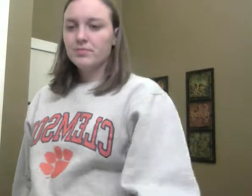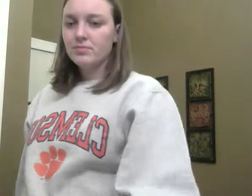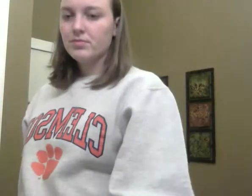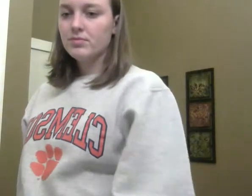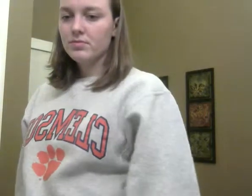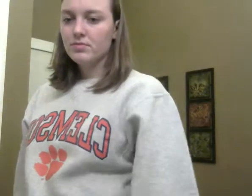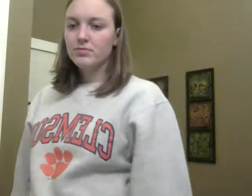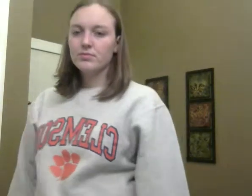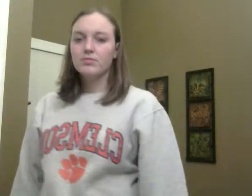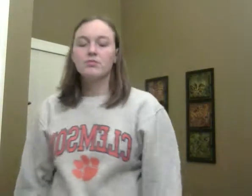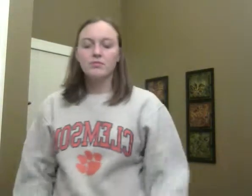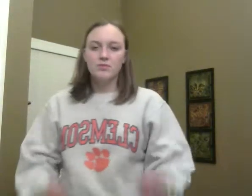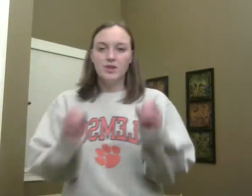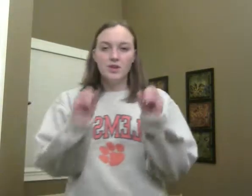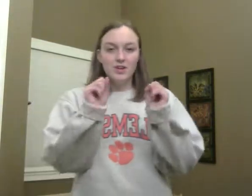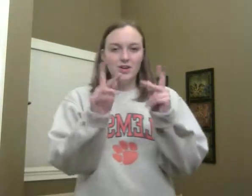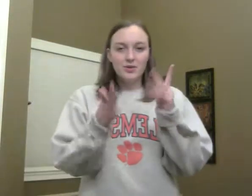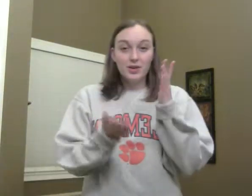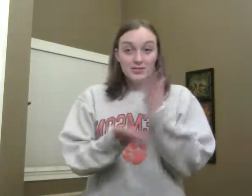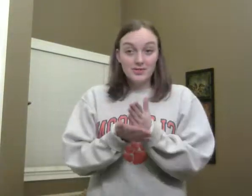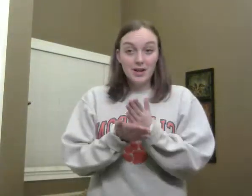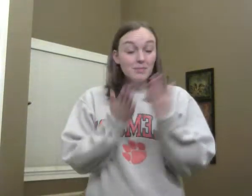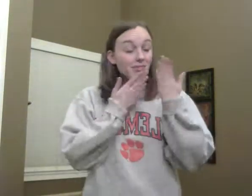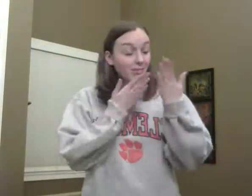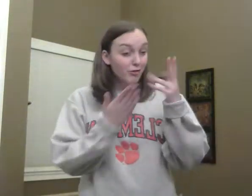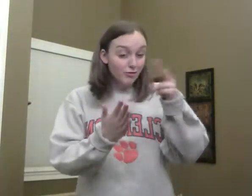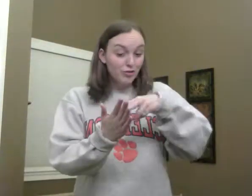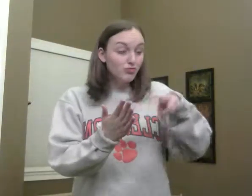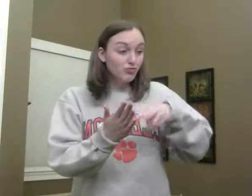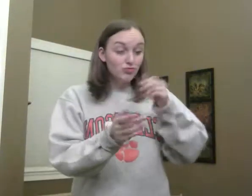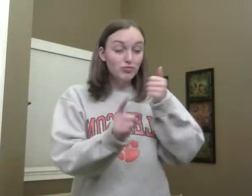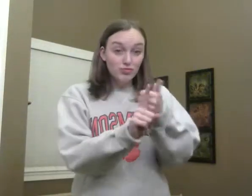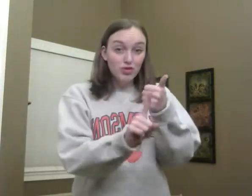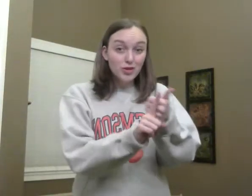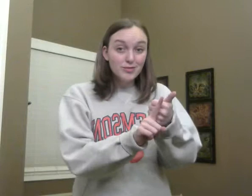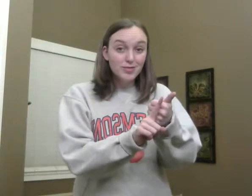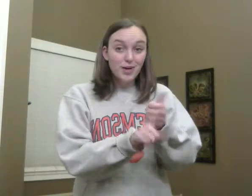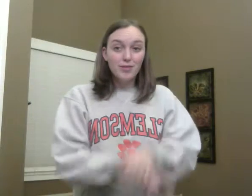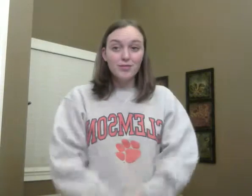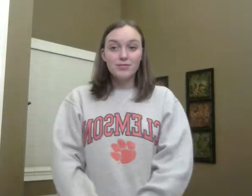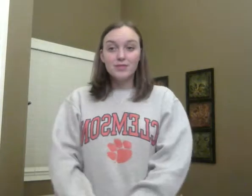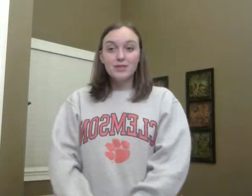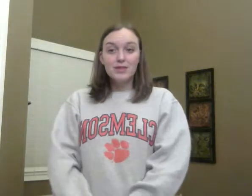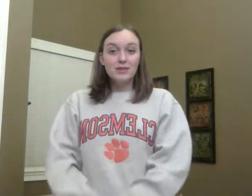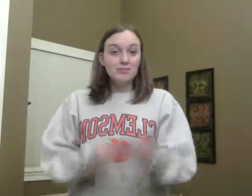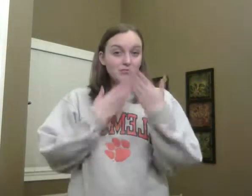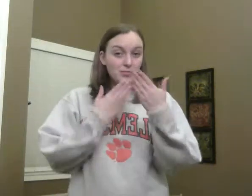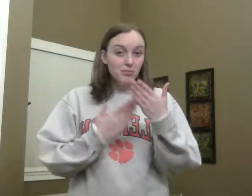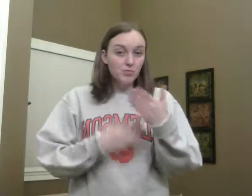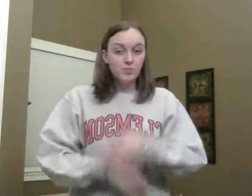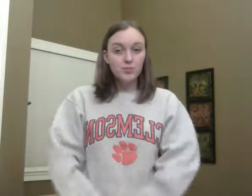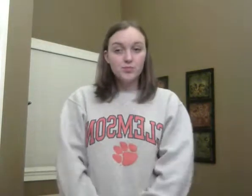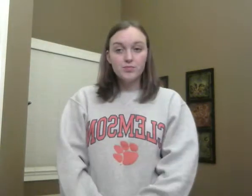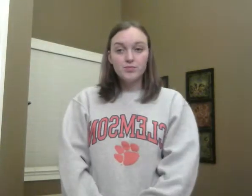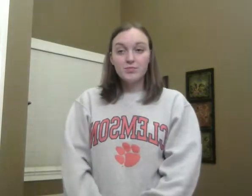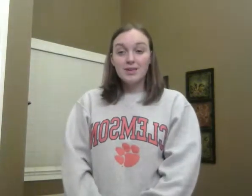Okay, stop. Thank you for all reading that passage on your own and marking key information that you found in the text. I will now read it to